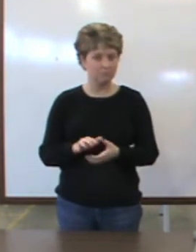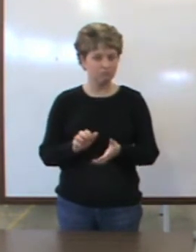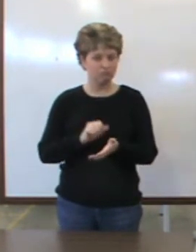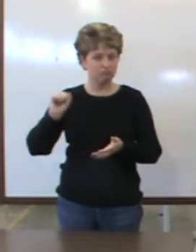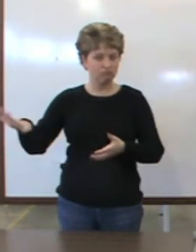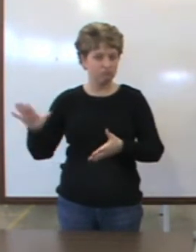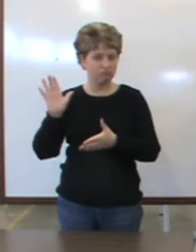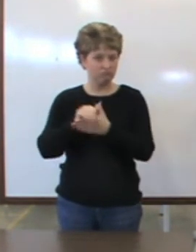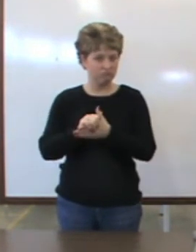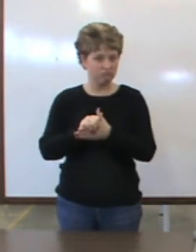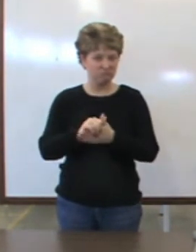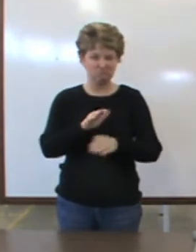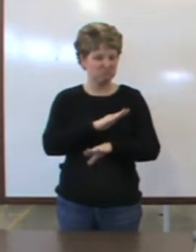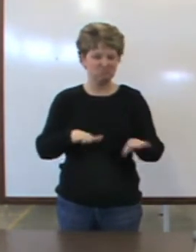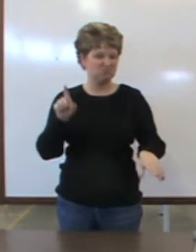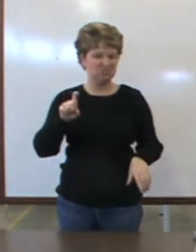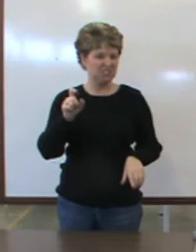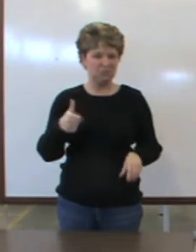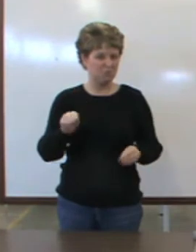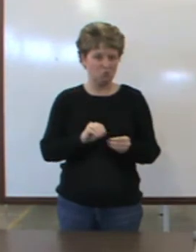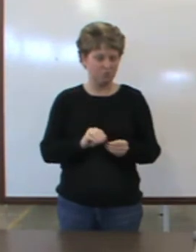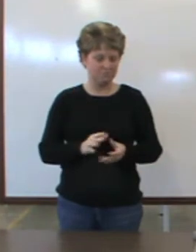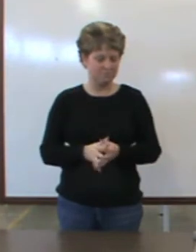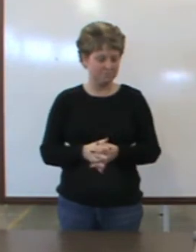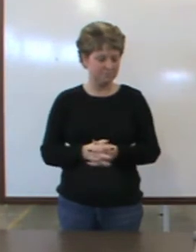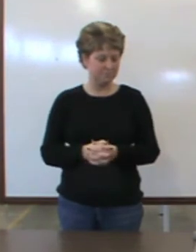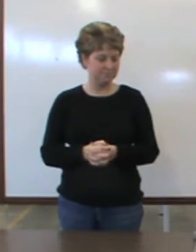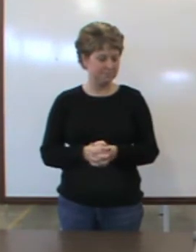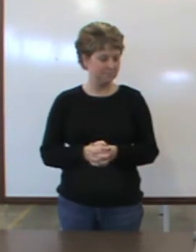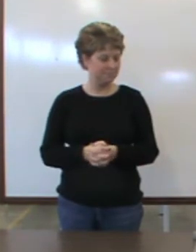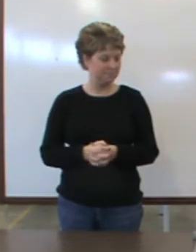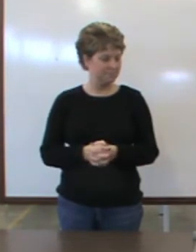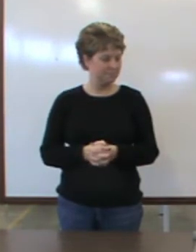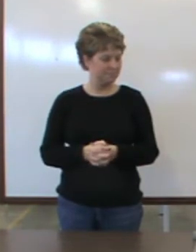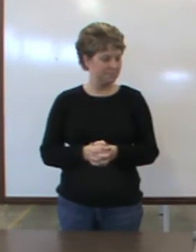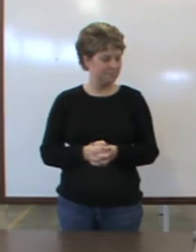And take your clamps off. You do not need them any longer.